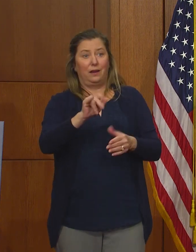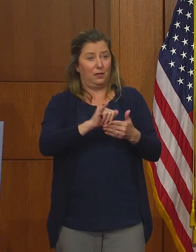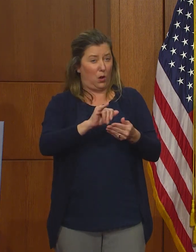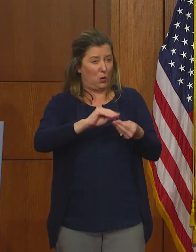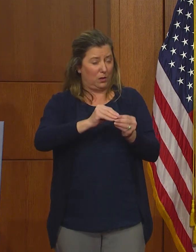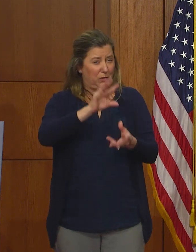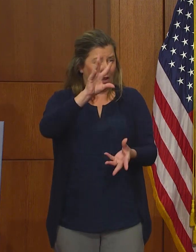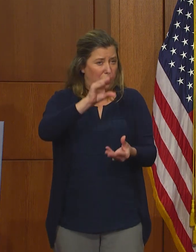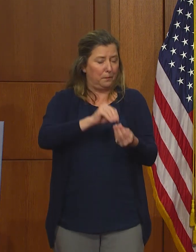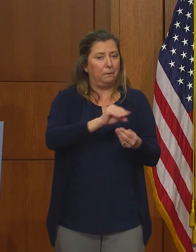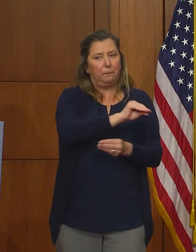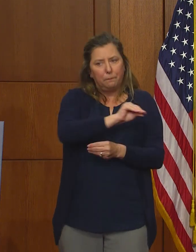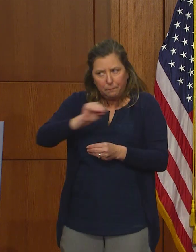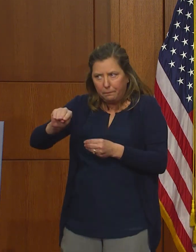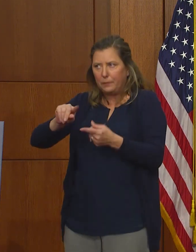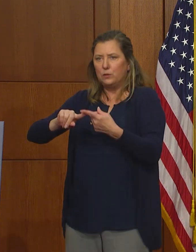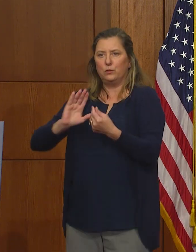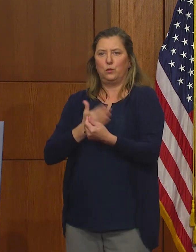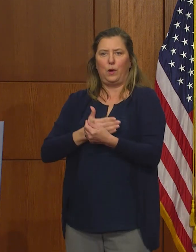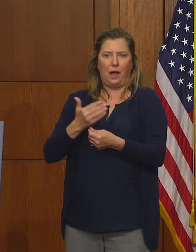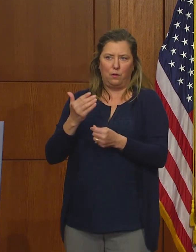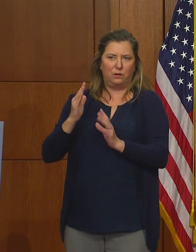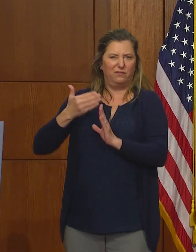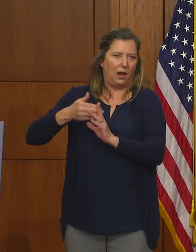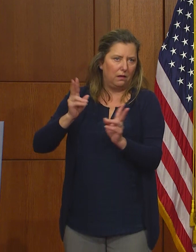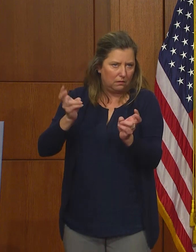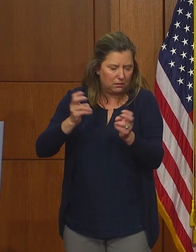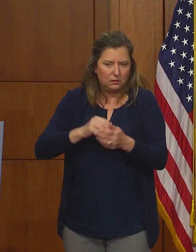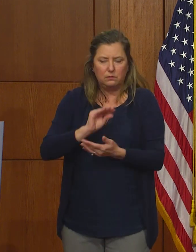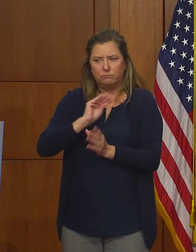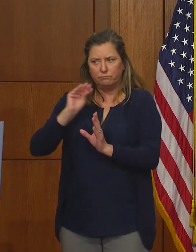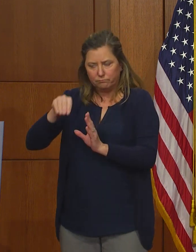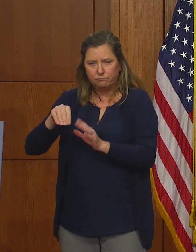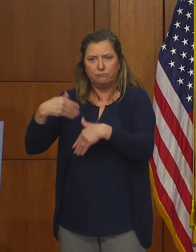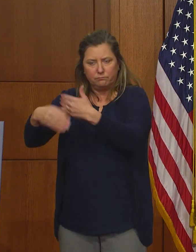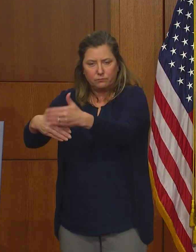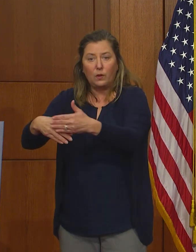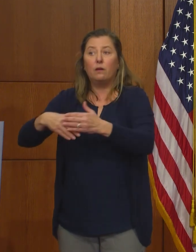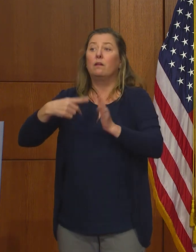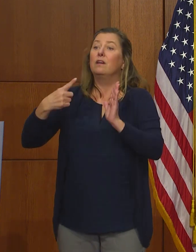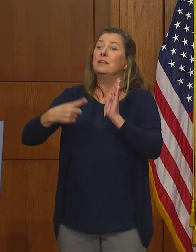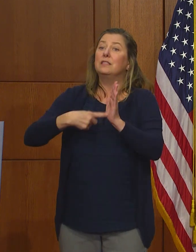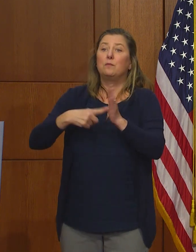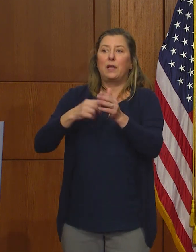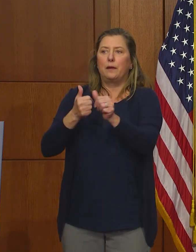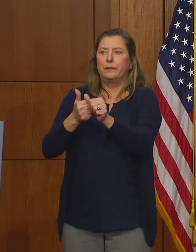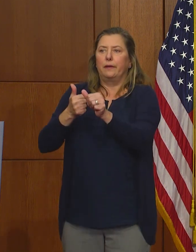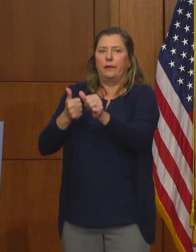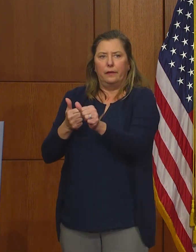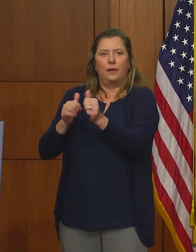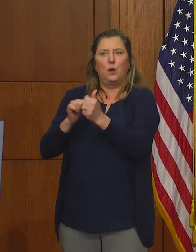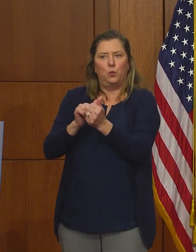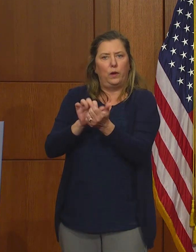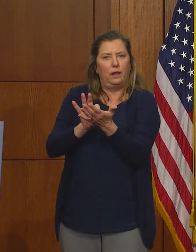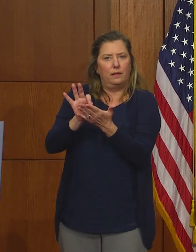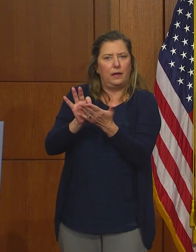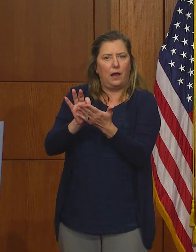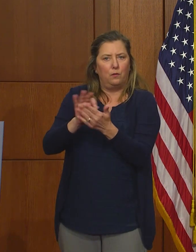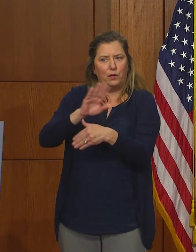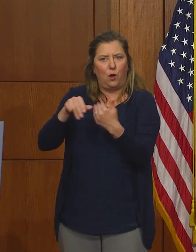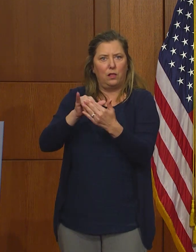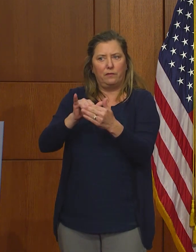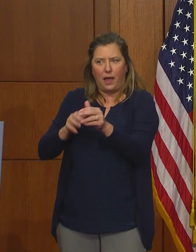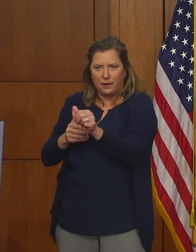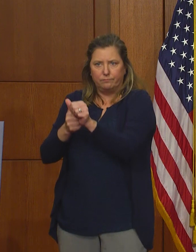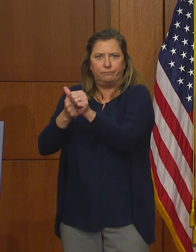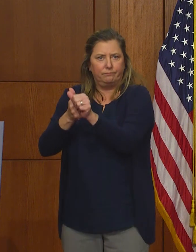as possible to that file, so to speak. And so sometimes there is a lag in capturing that and entering